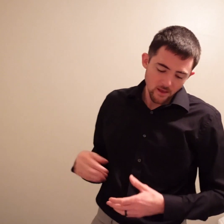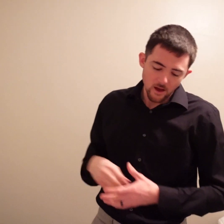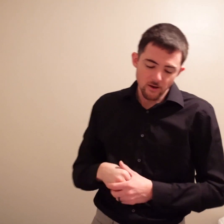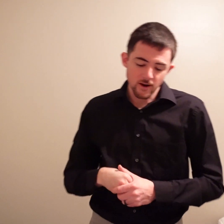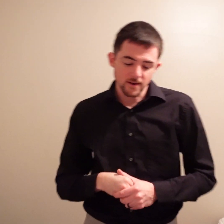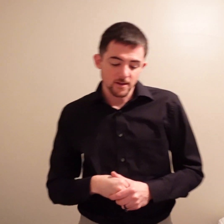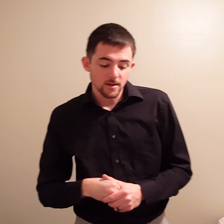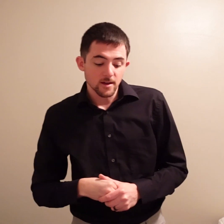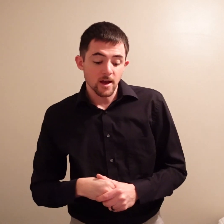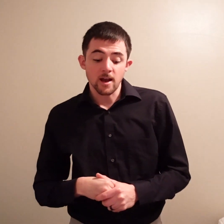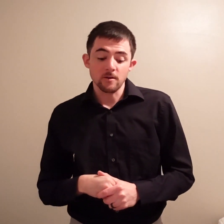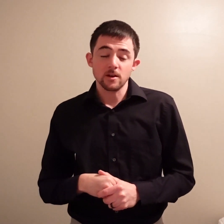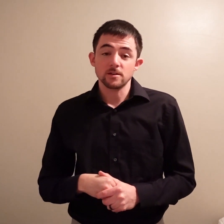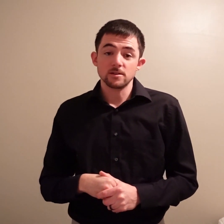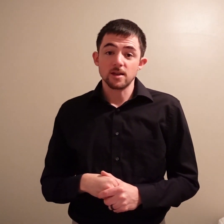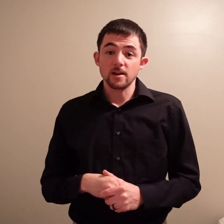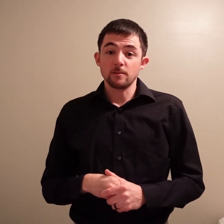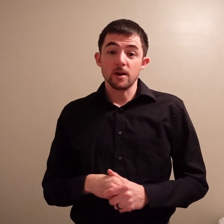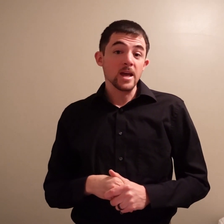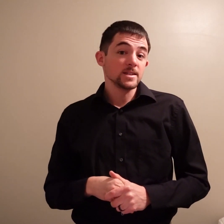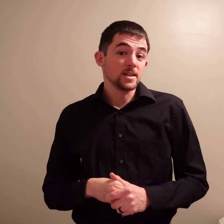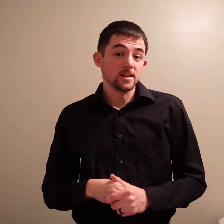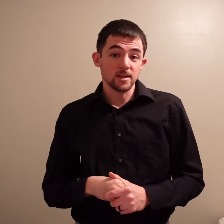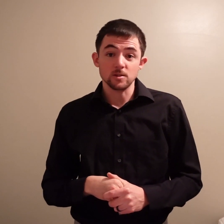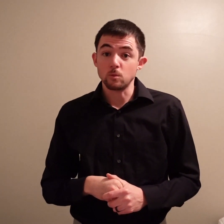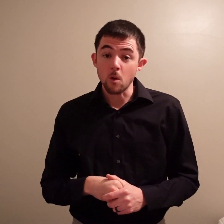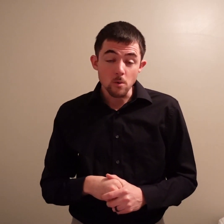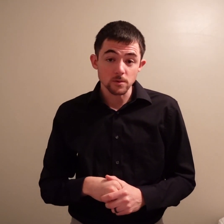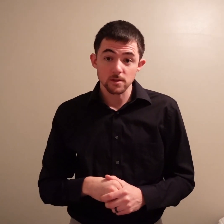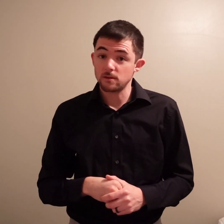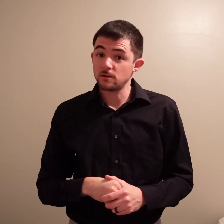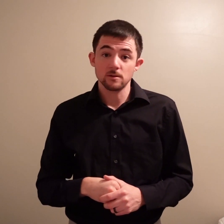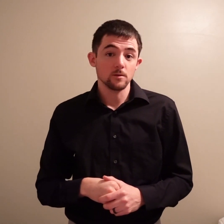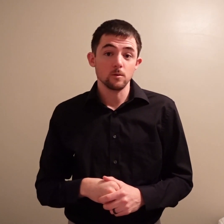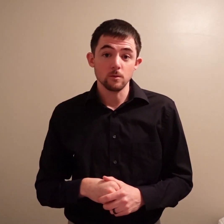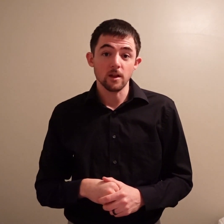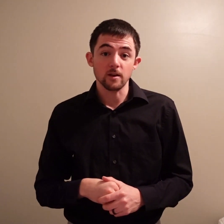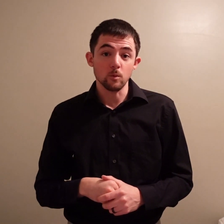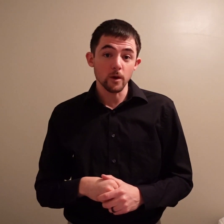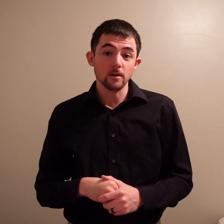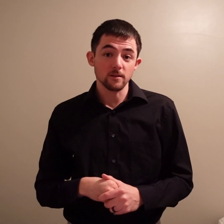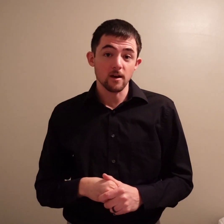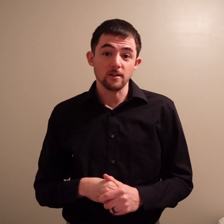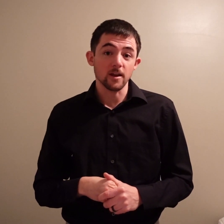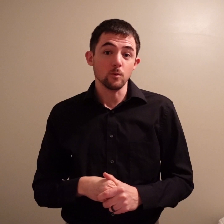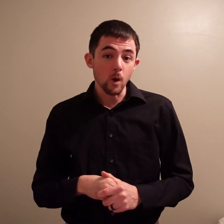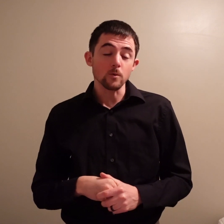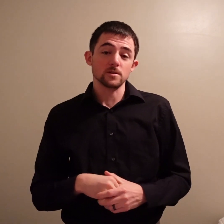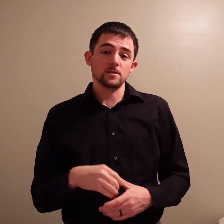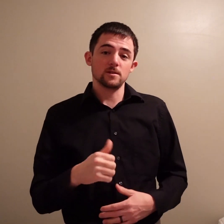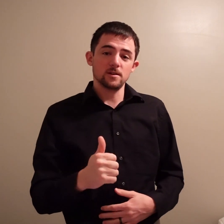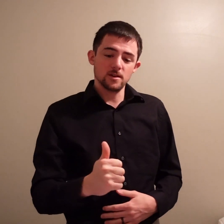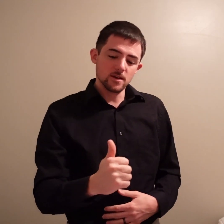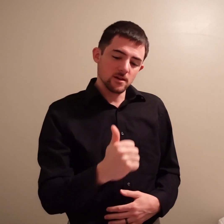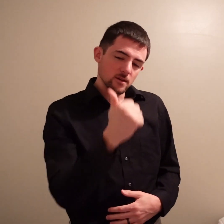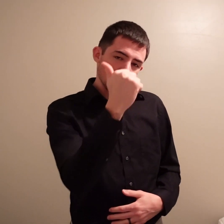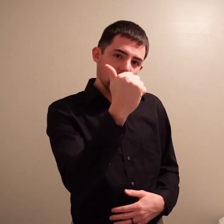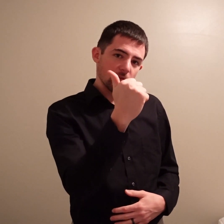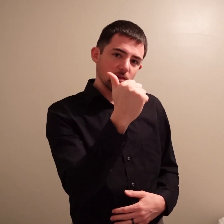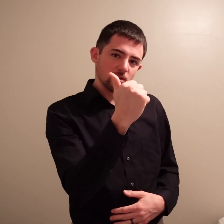All right, and now sign number 18 is won't, like will not, like won't. Have your thumb